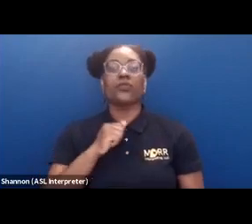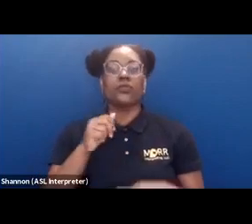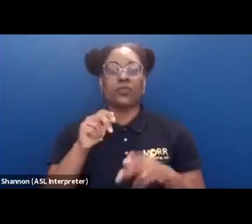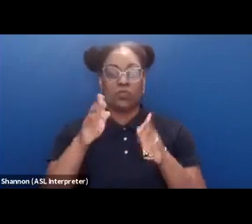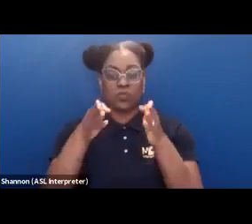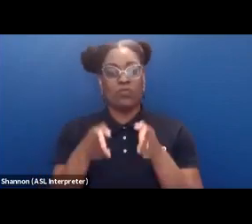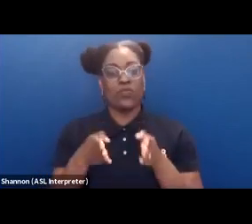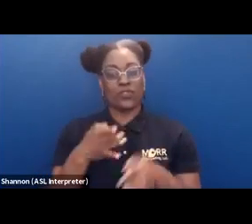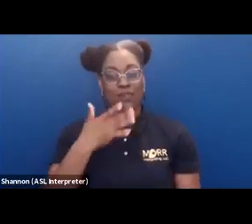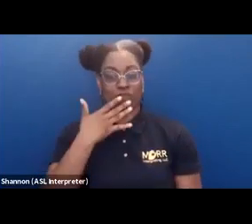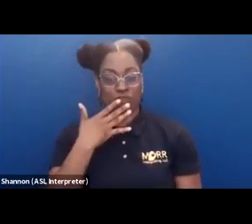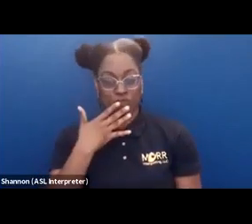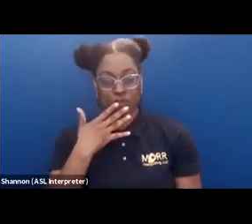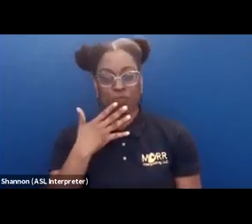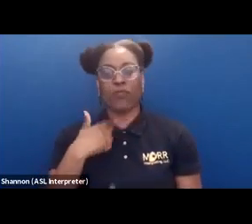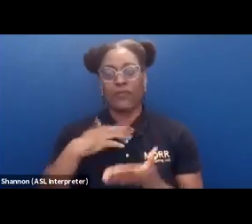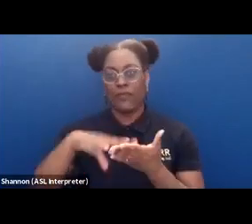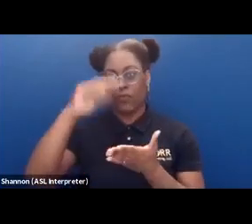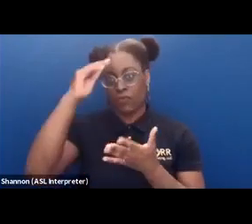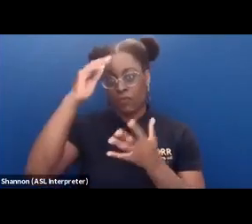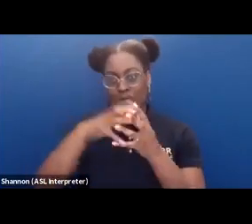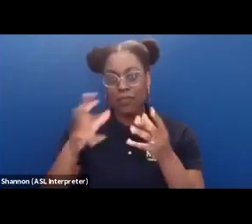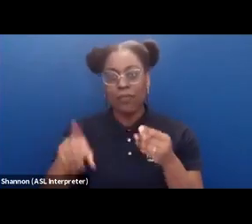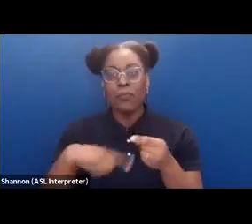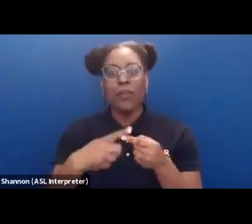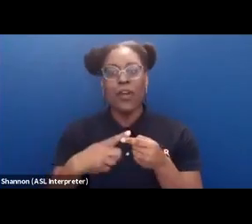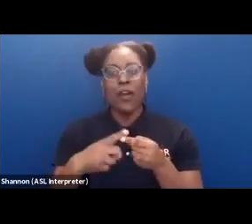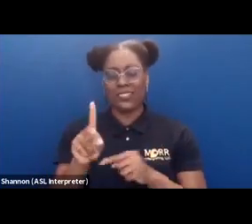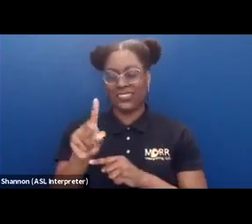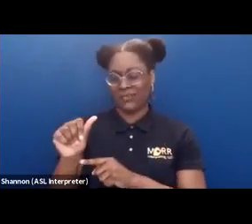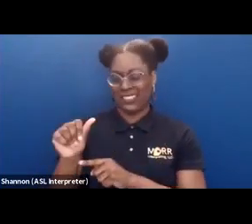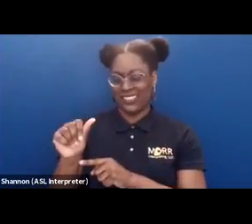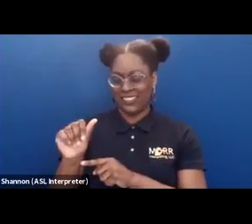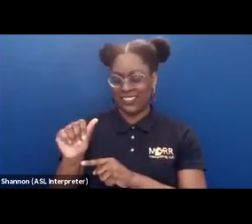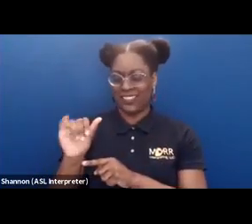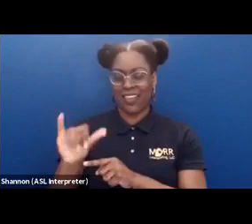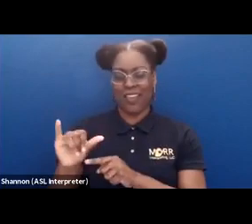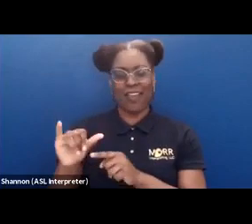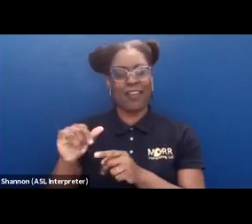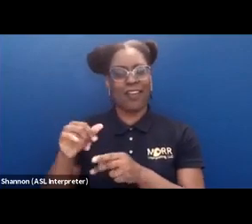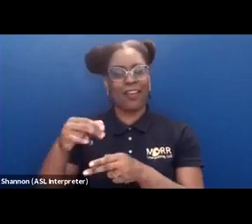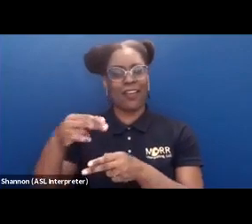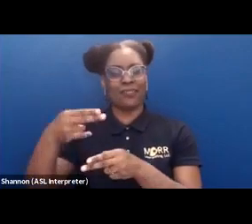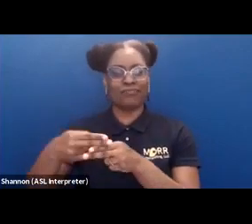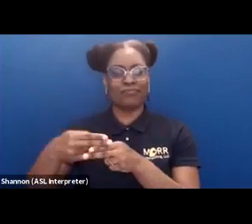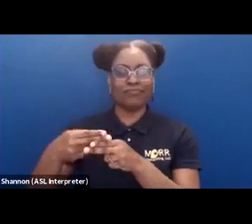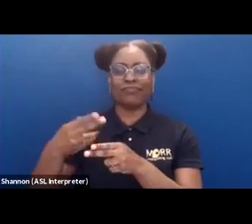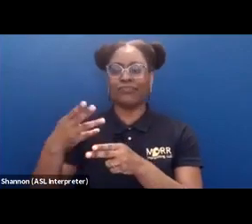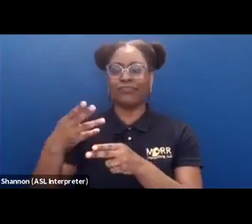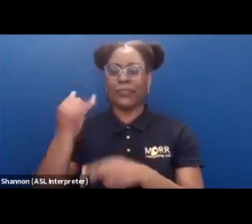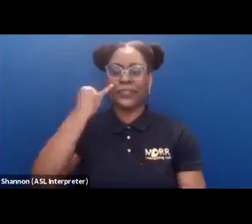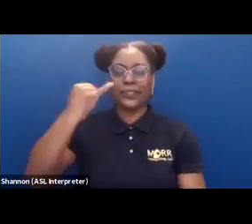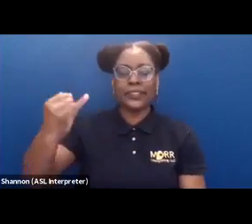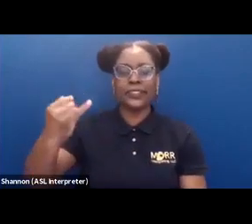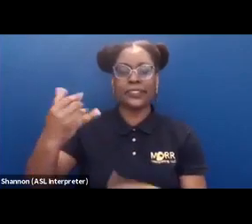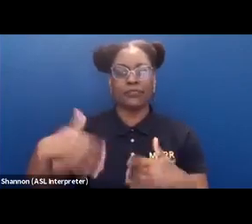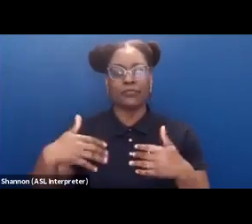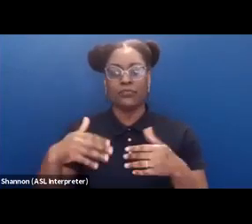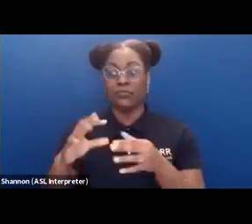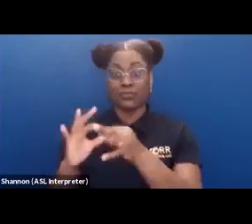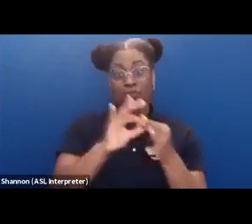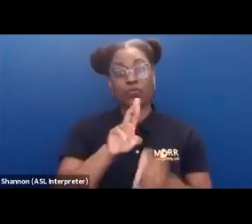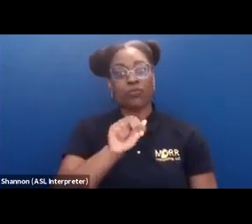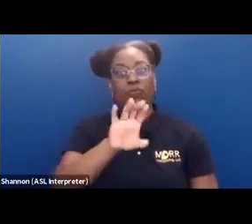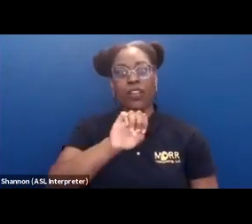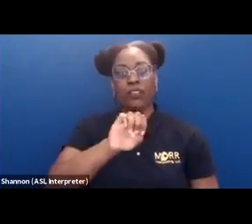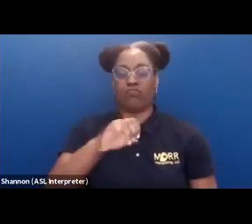about how to see disability, how intimately disability and race are connected to each other,